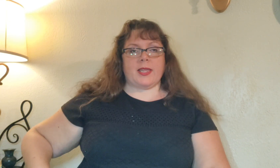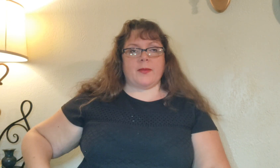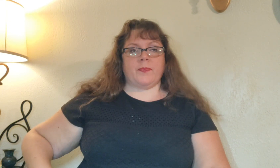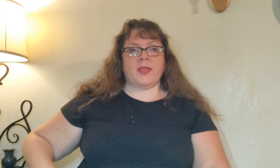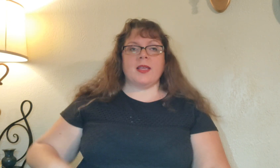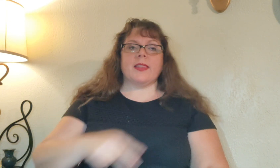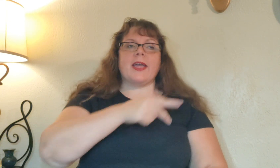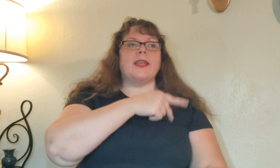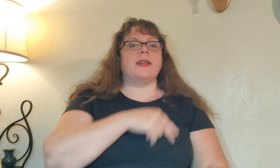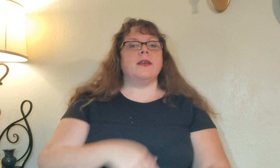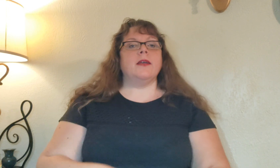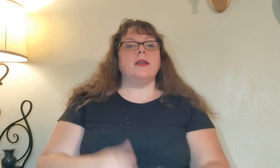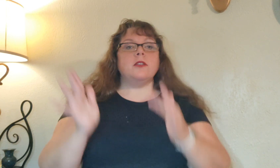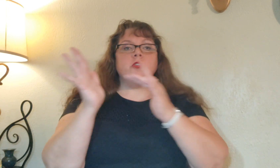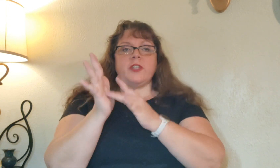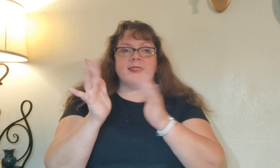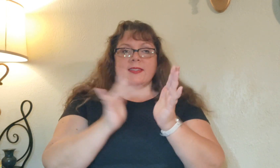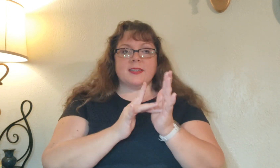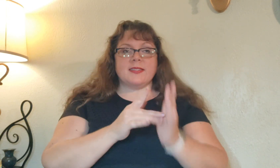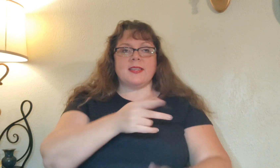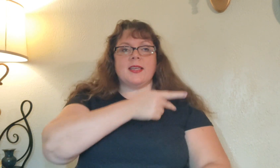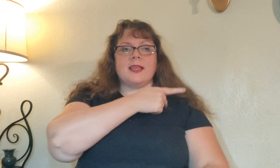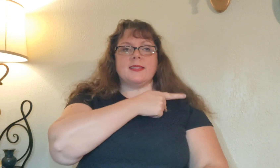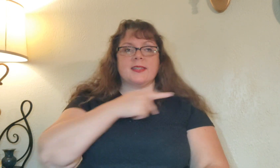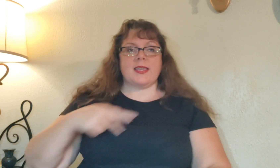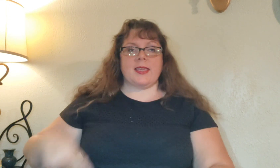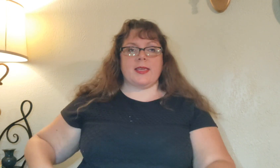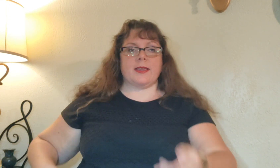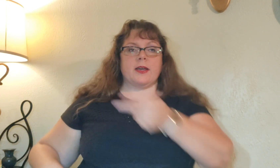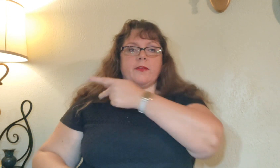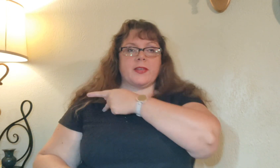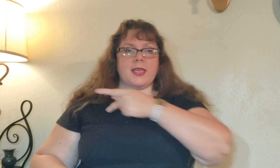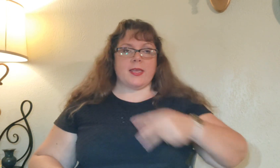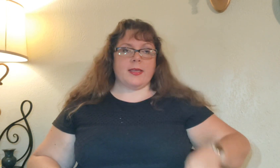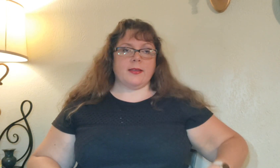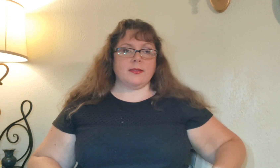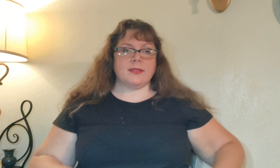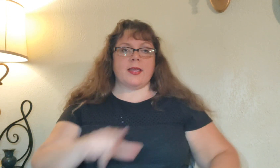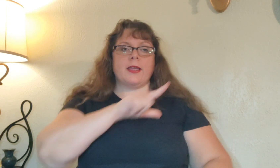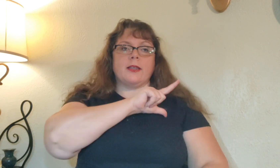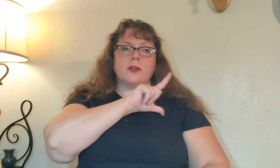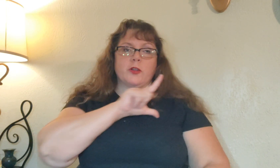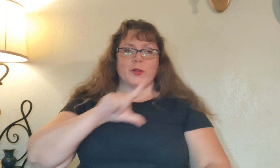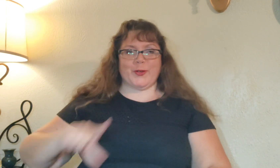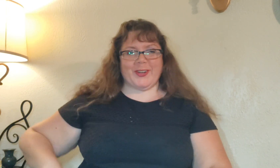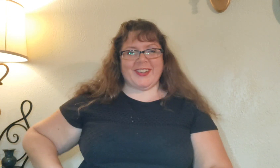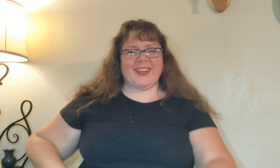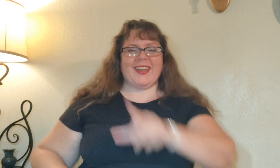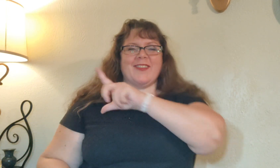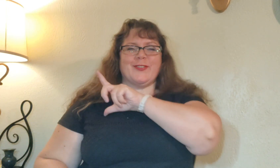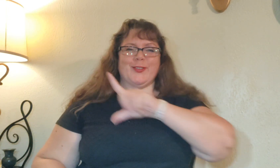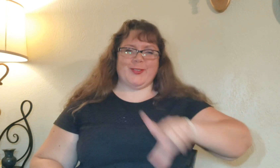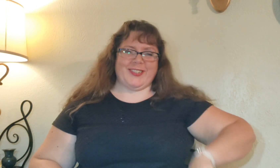body. Like Jesus is King of Kings and Lord of